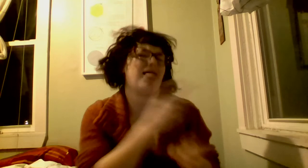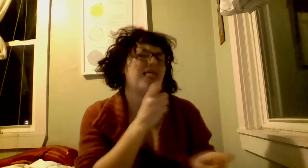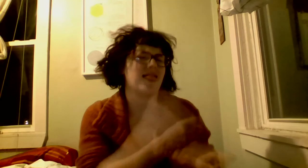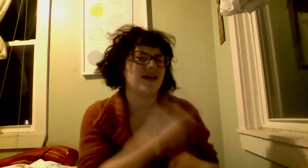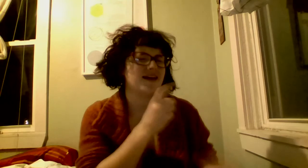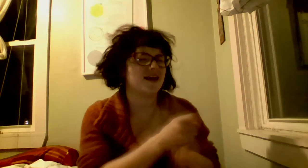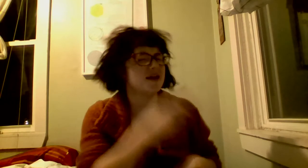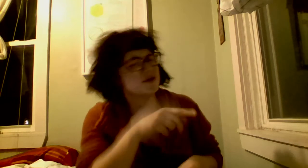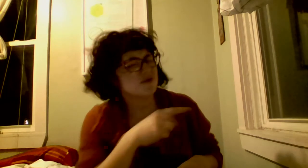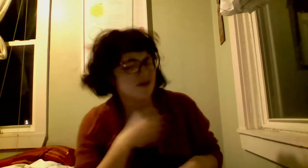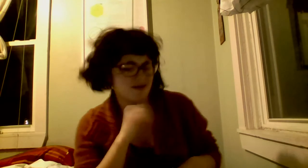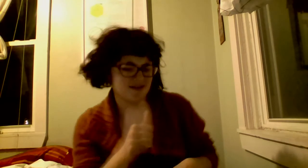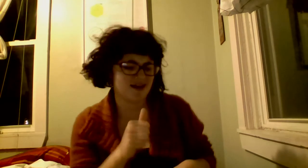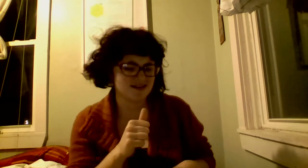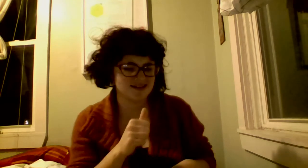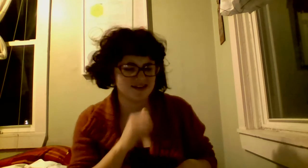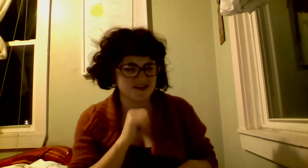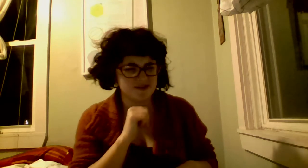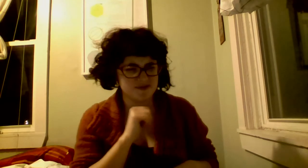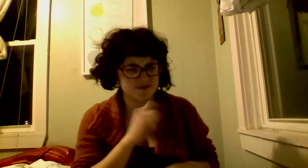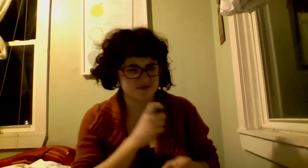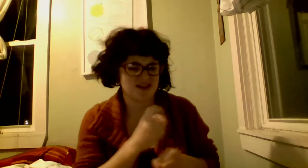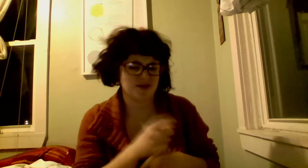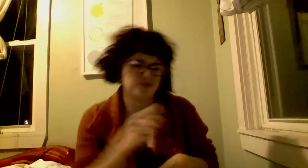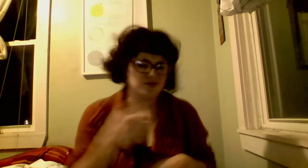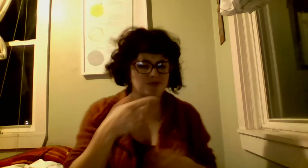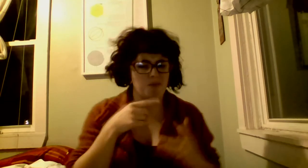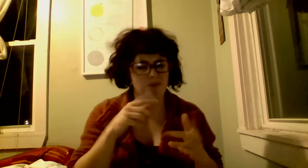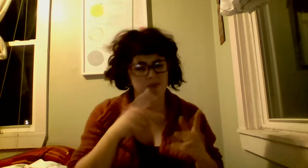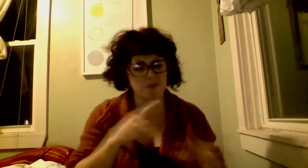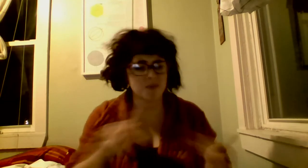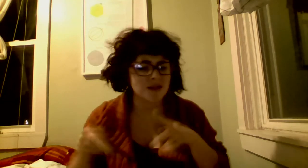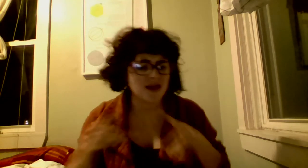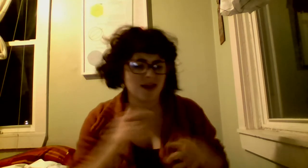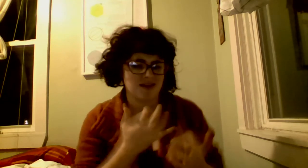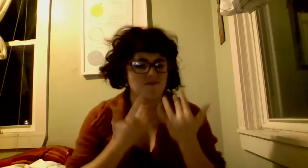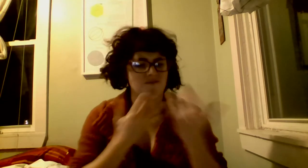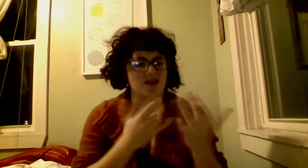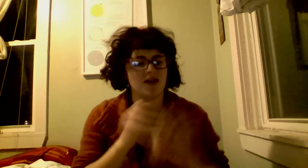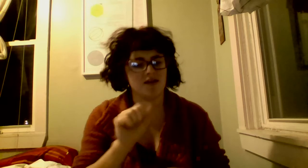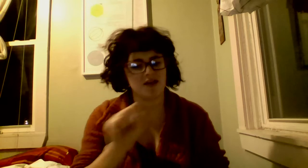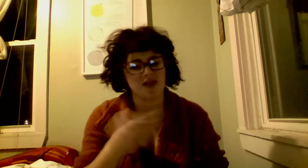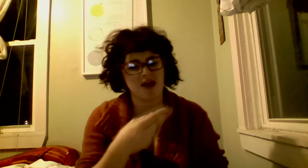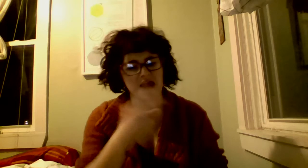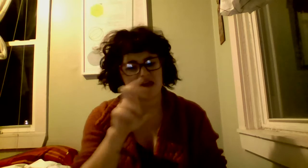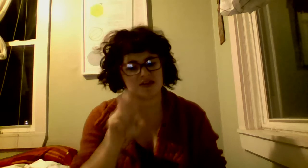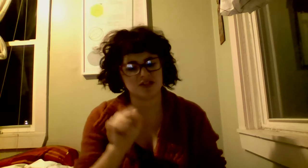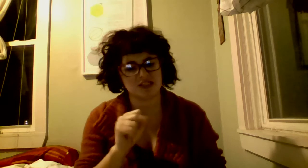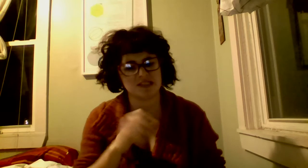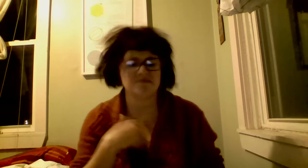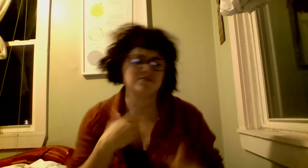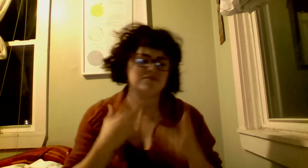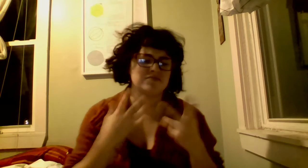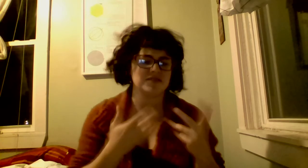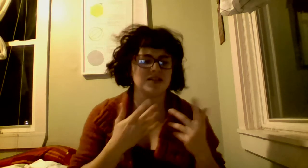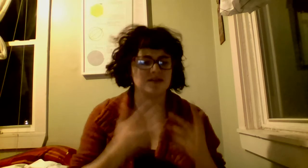or hanging onto your mama's skirts. I mean, give us a break. But he didn't pay any attention. He just went to his mother and asked